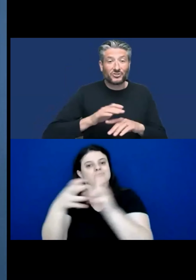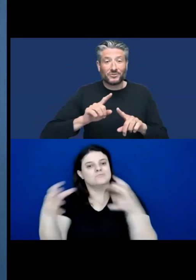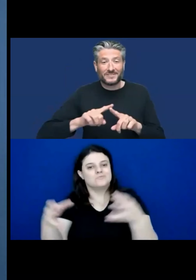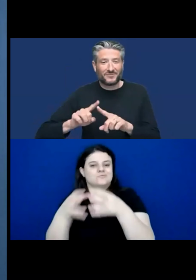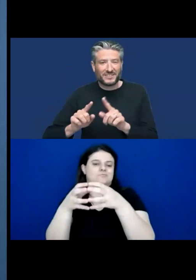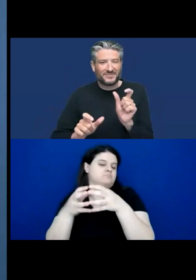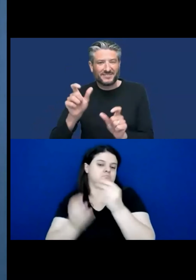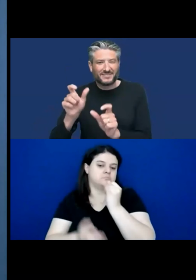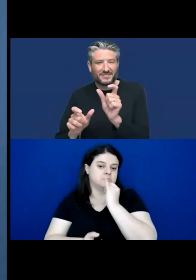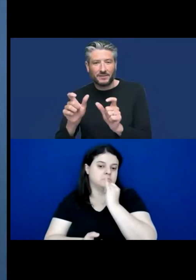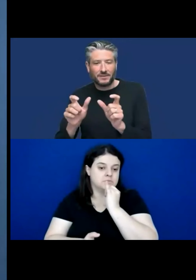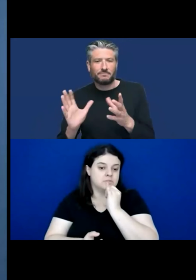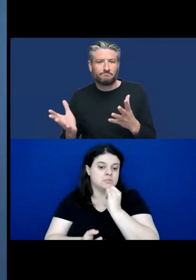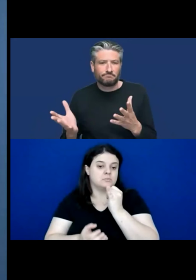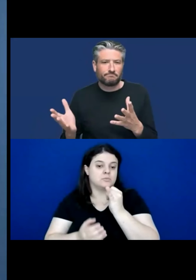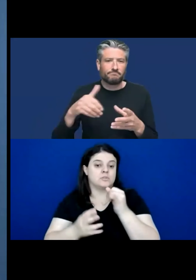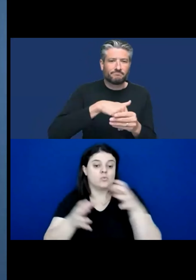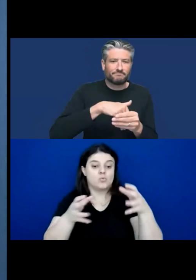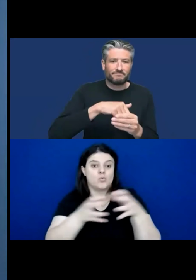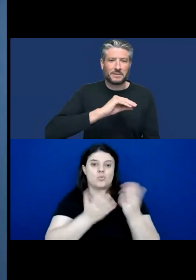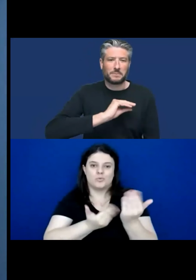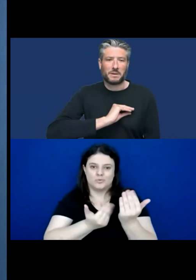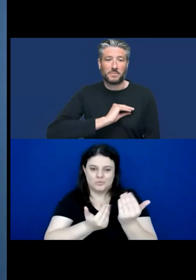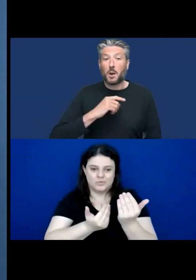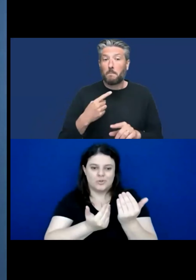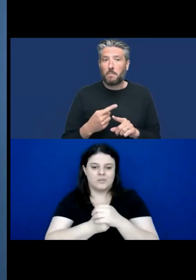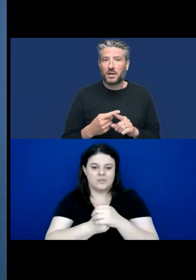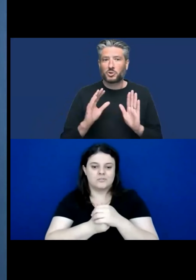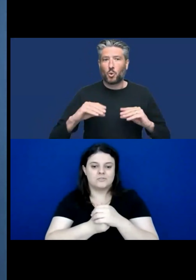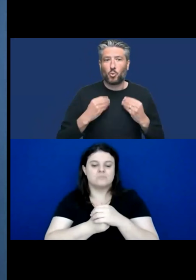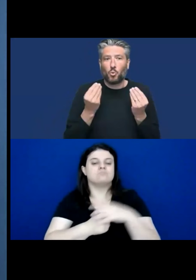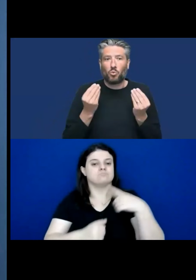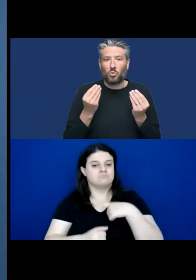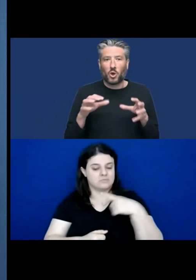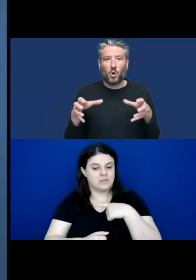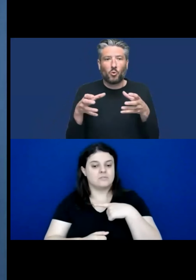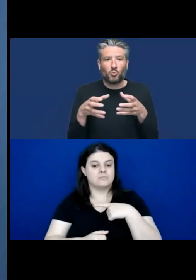example, youth group, which is quite small but growing.